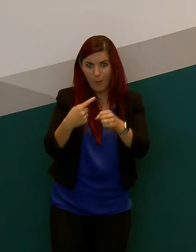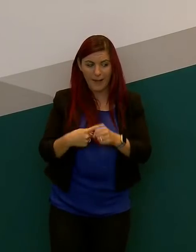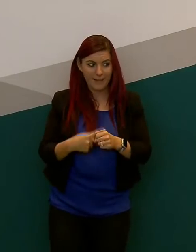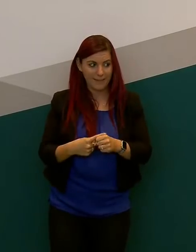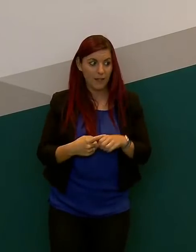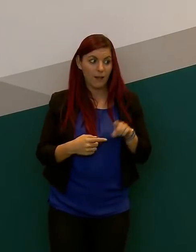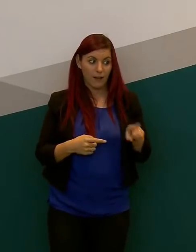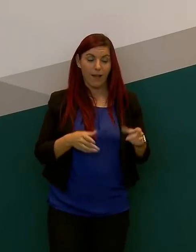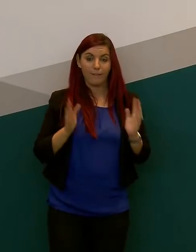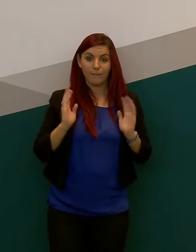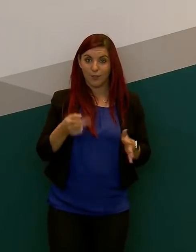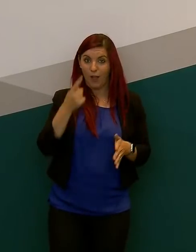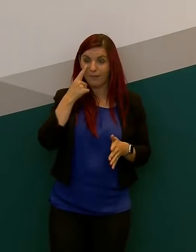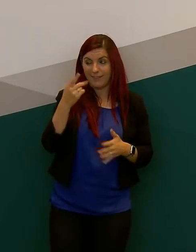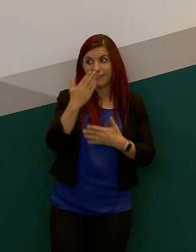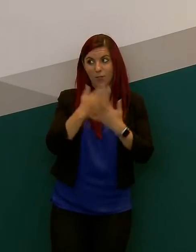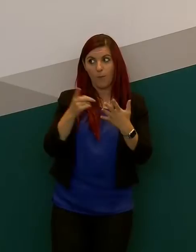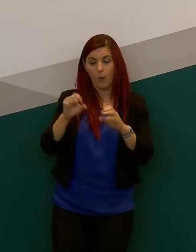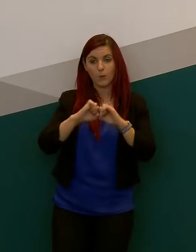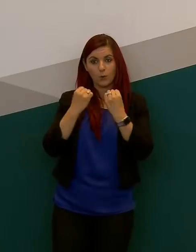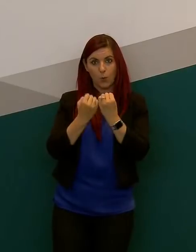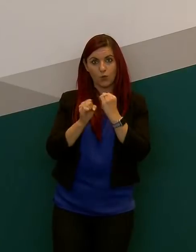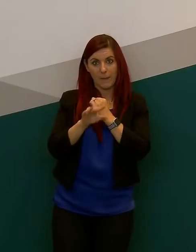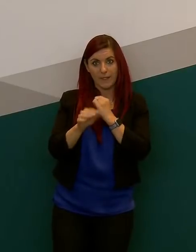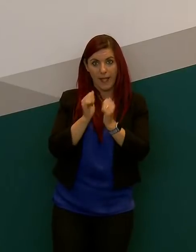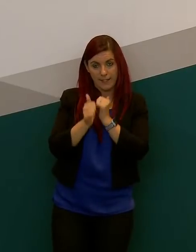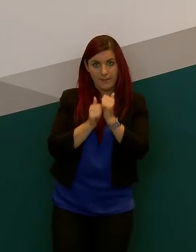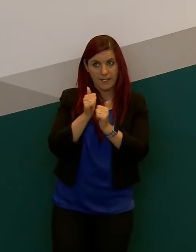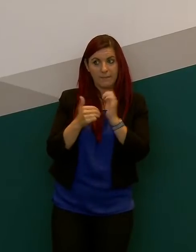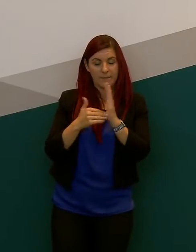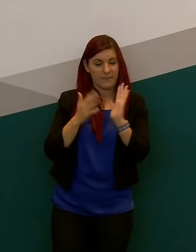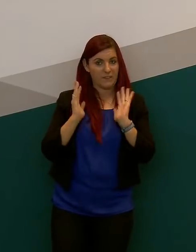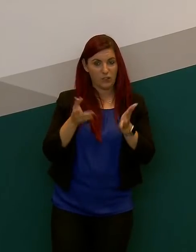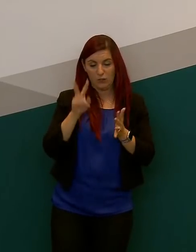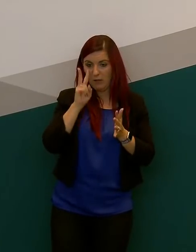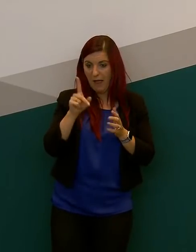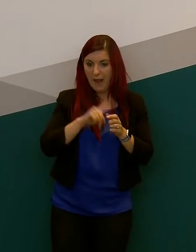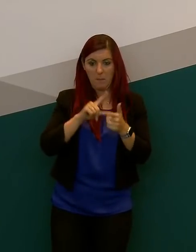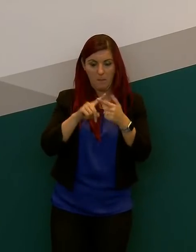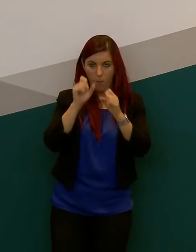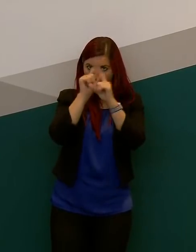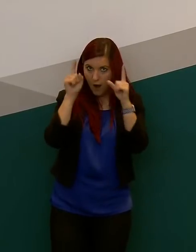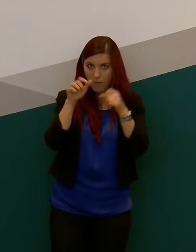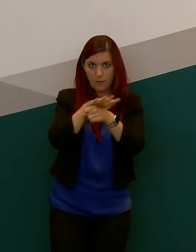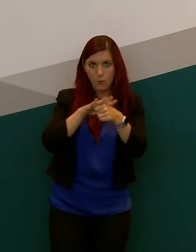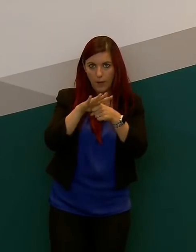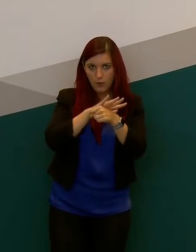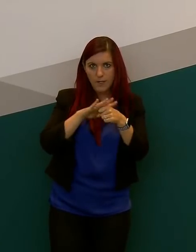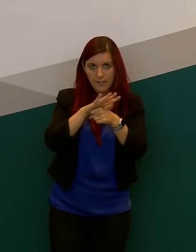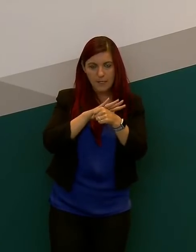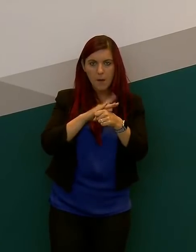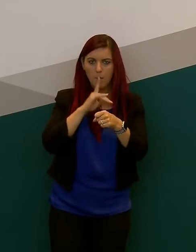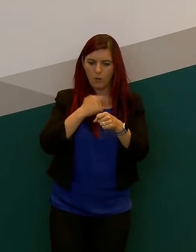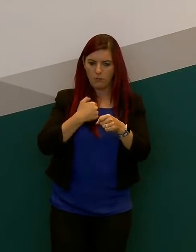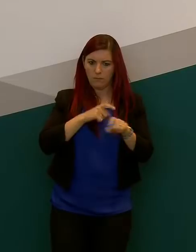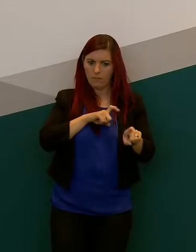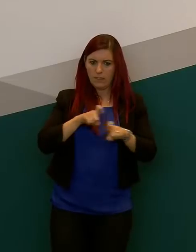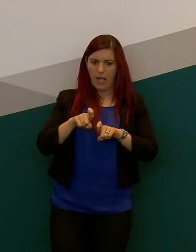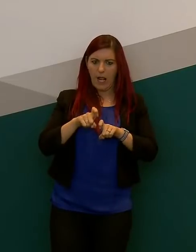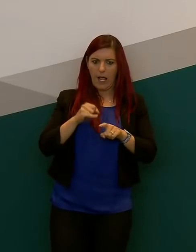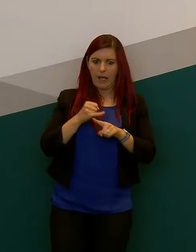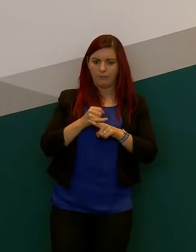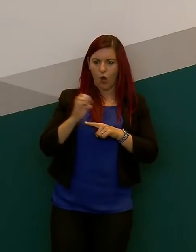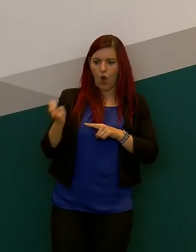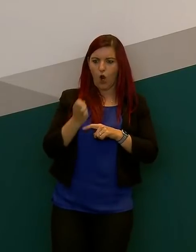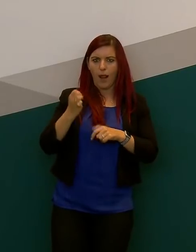seen some of that social media activity and I'm aware of some of those situations. Look, we're still in the very